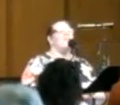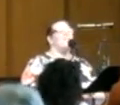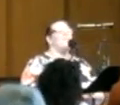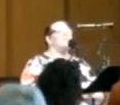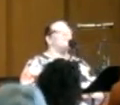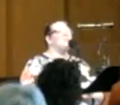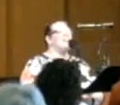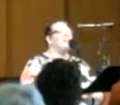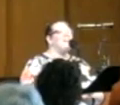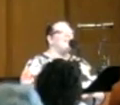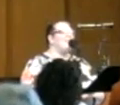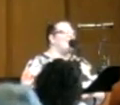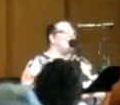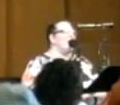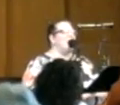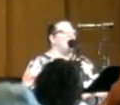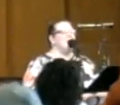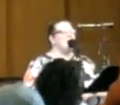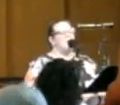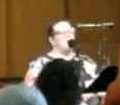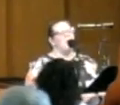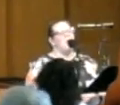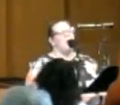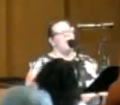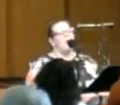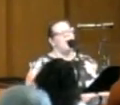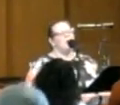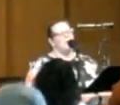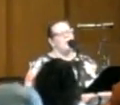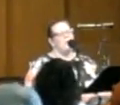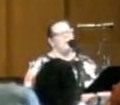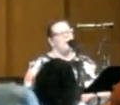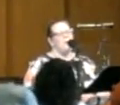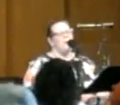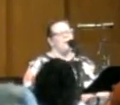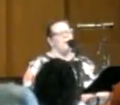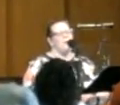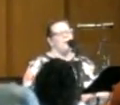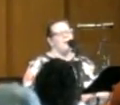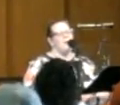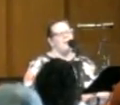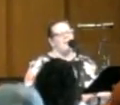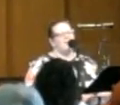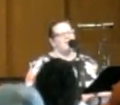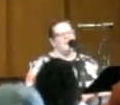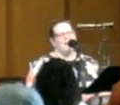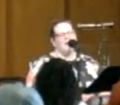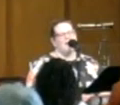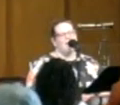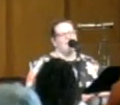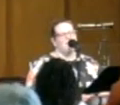somewhere. And more joy. There is more joy